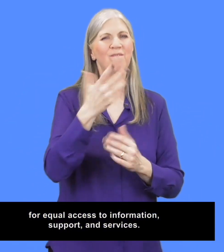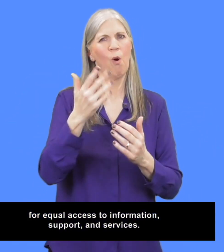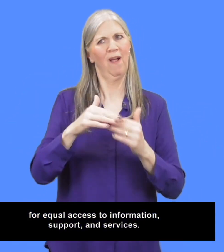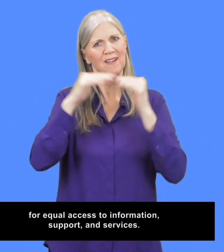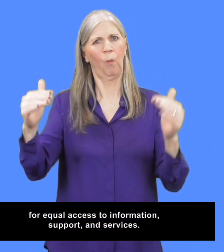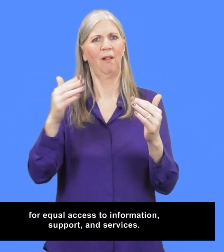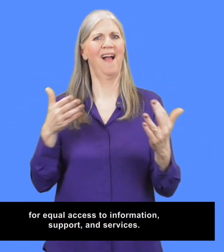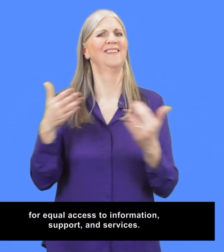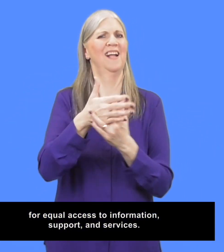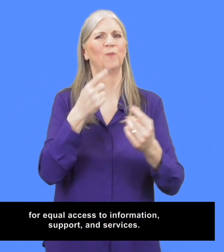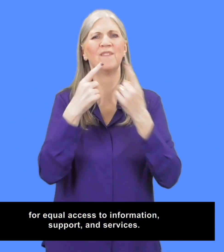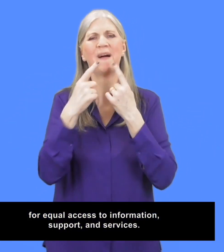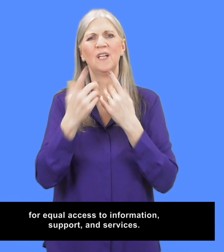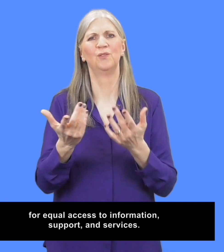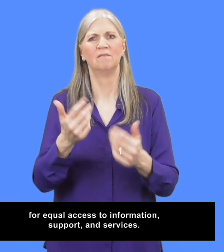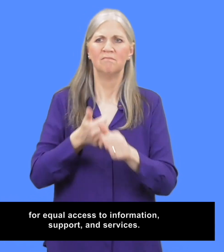information, support and services.